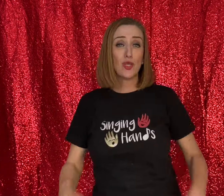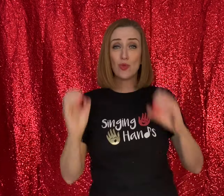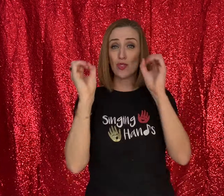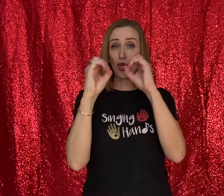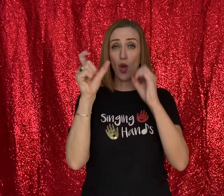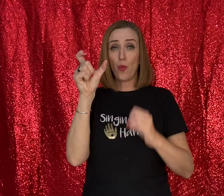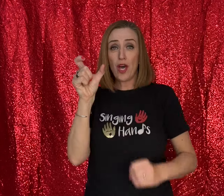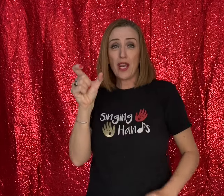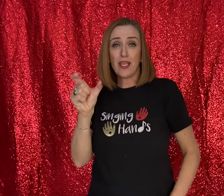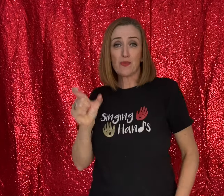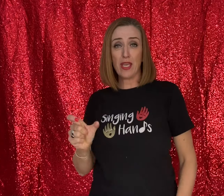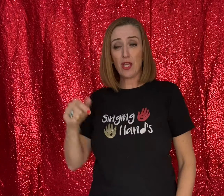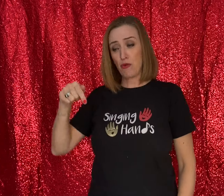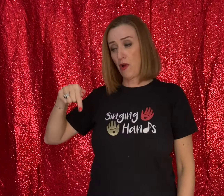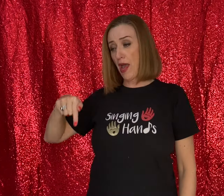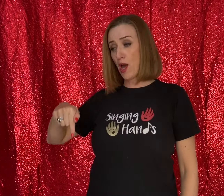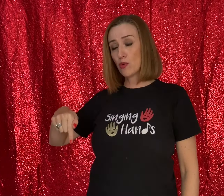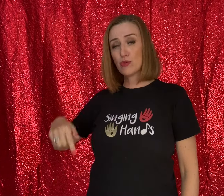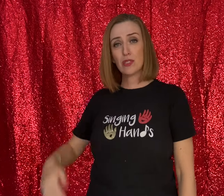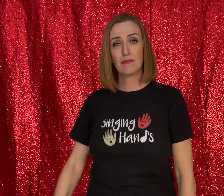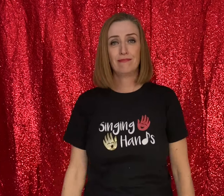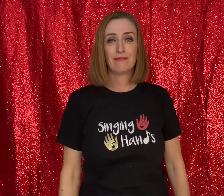to no one else being around.